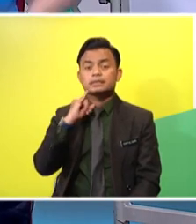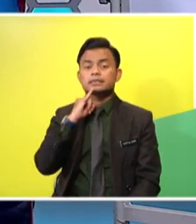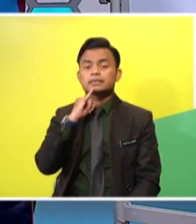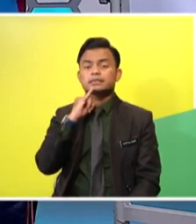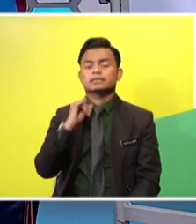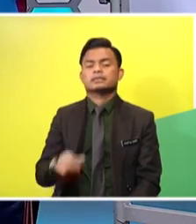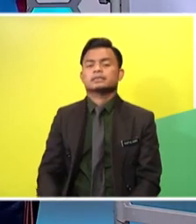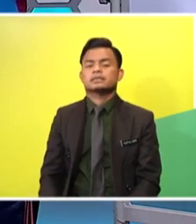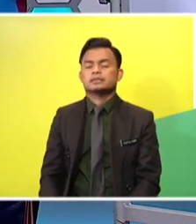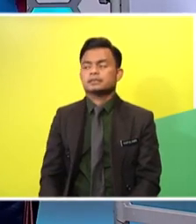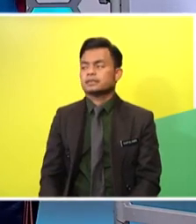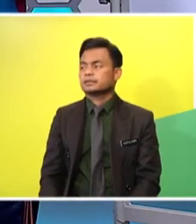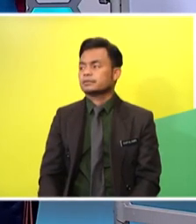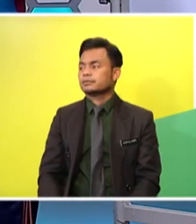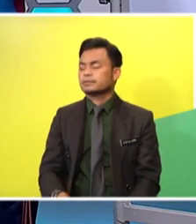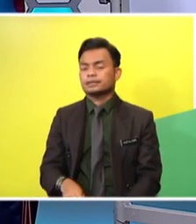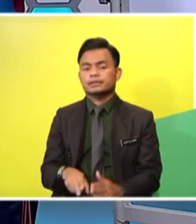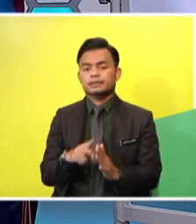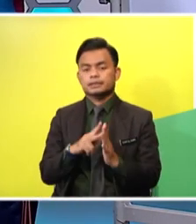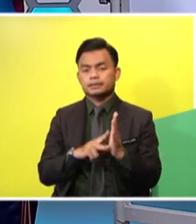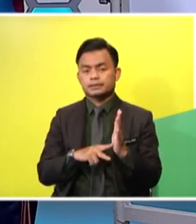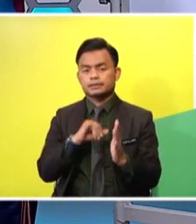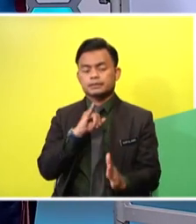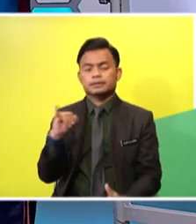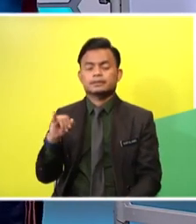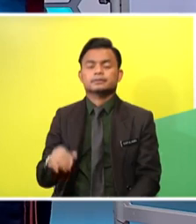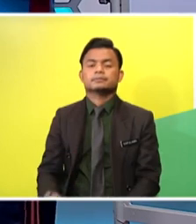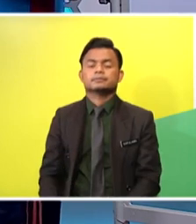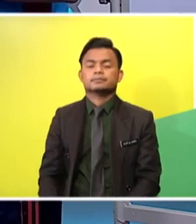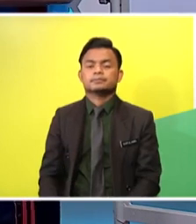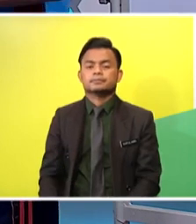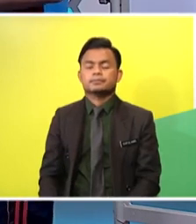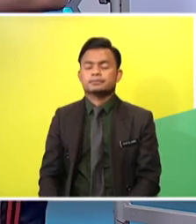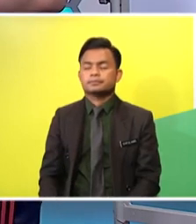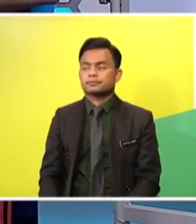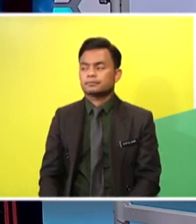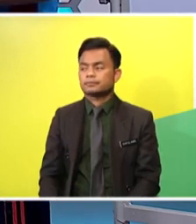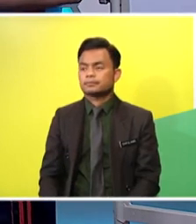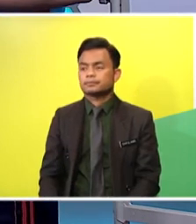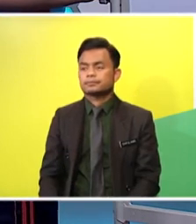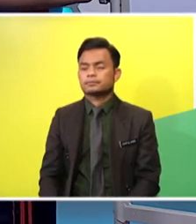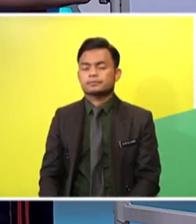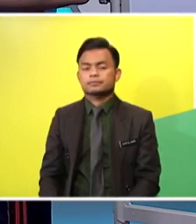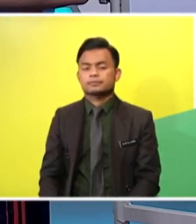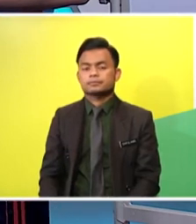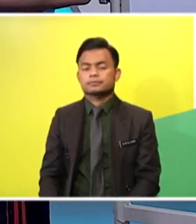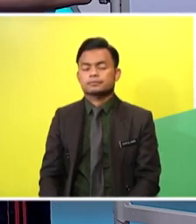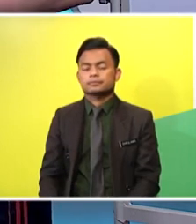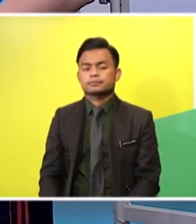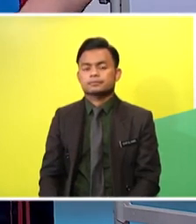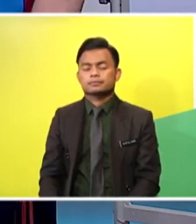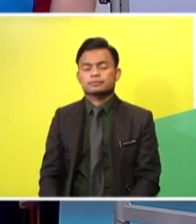is reading. All right, let's proceed to next question, next